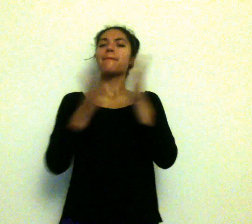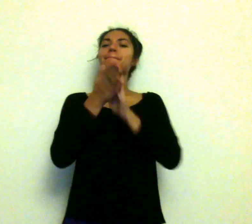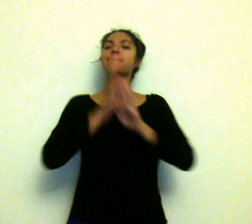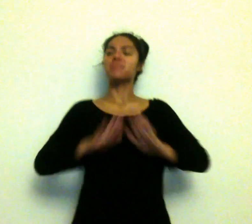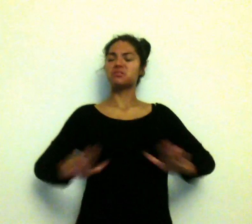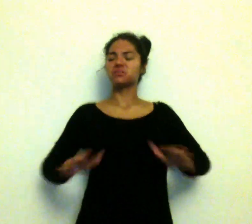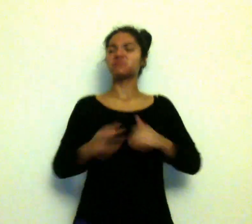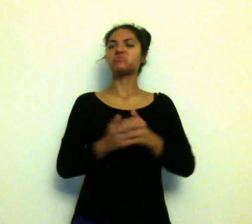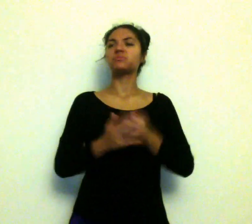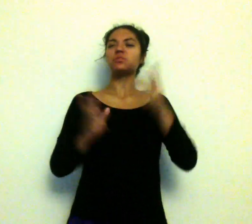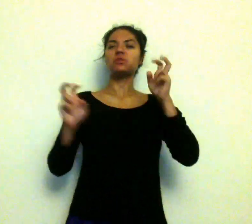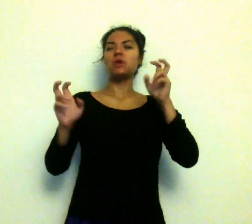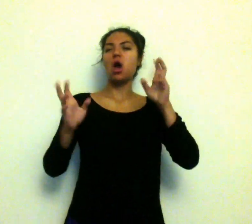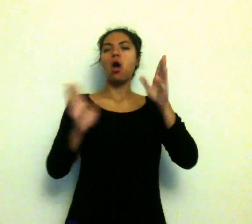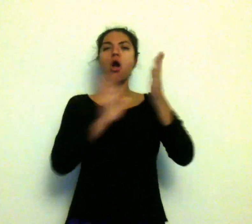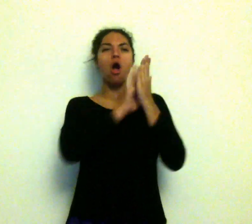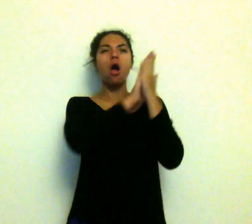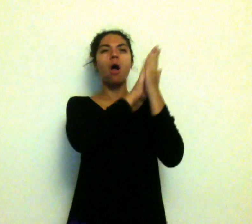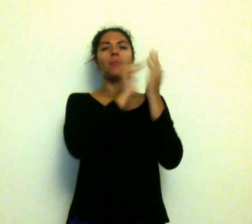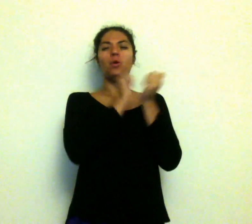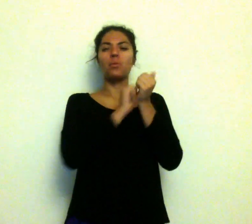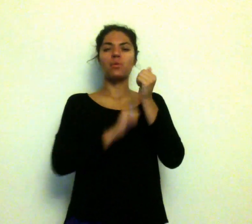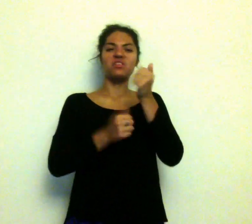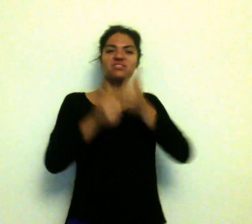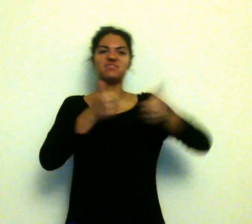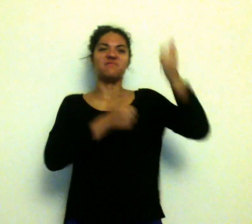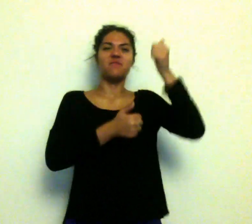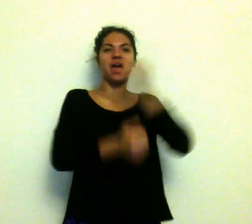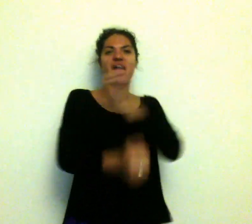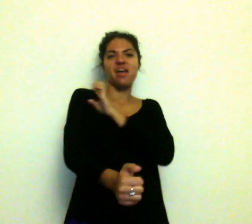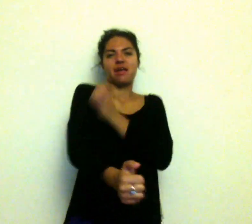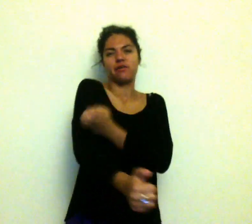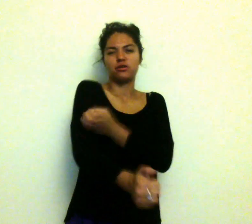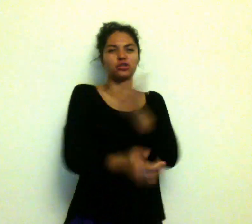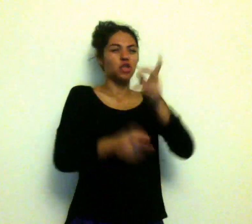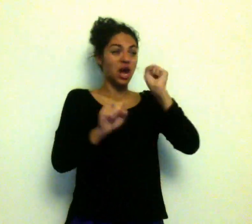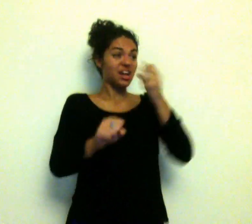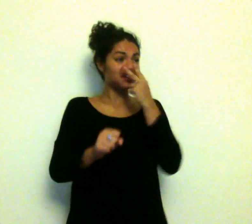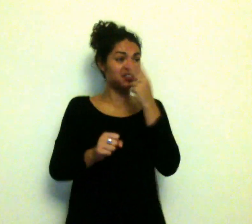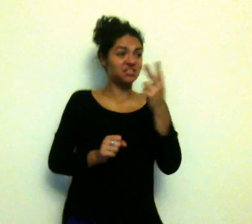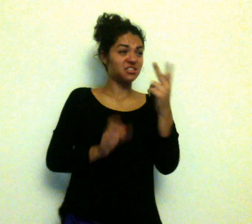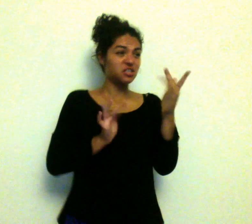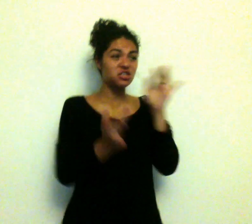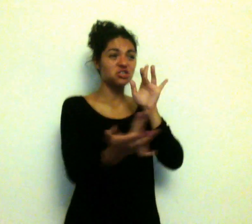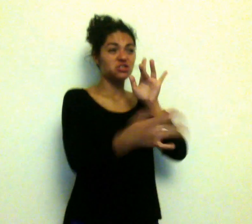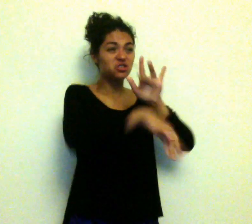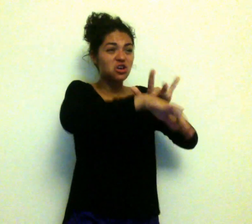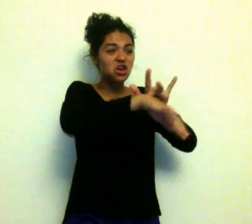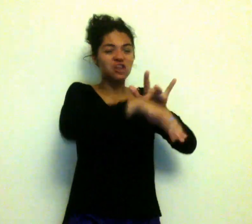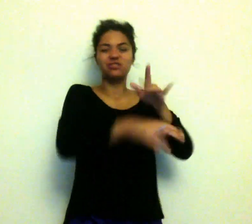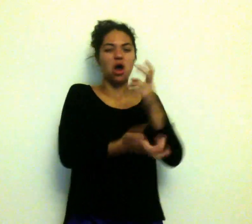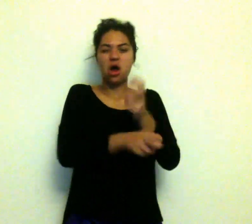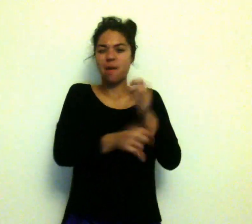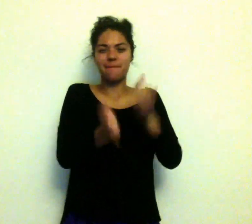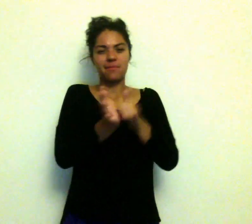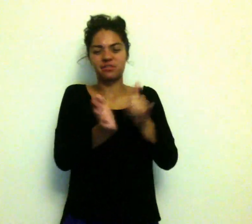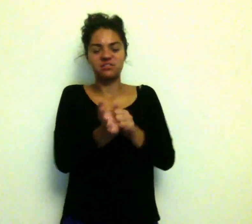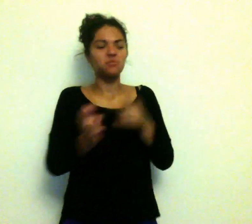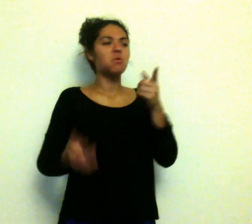with divine energy which works beneath the more visible forces of change in the world is an inviting alternative to struggling with